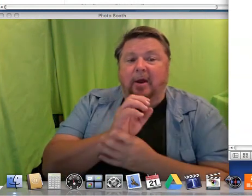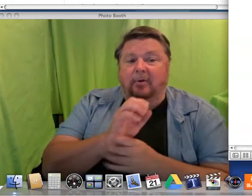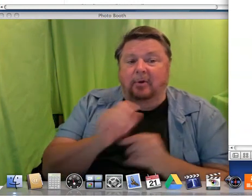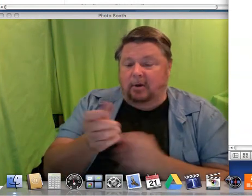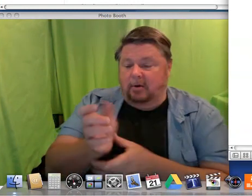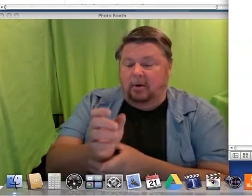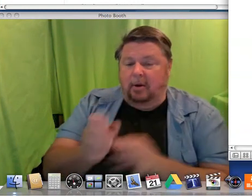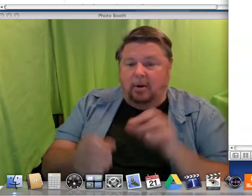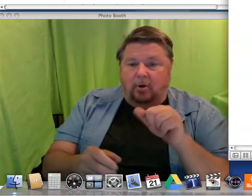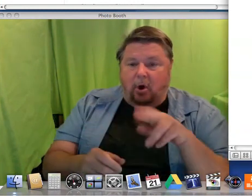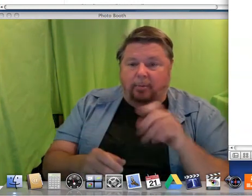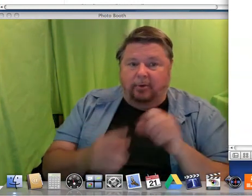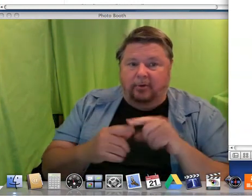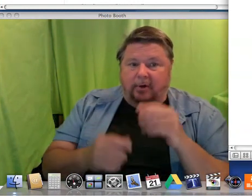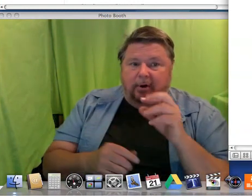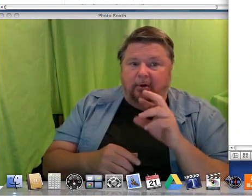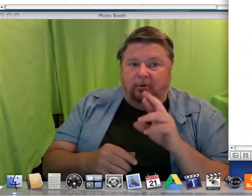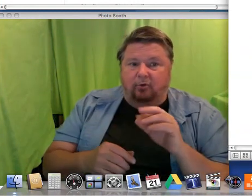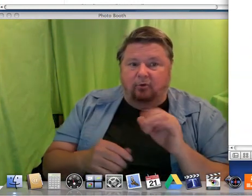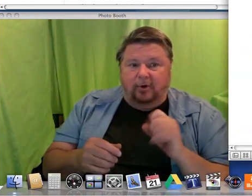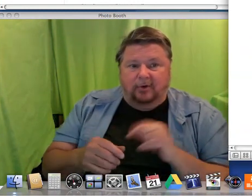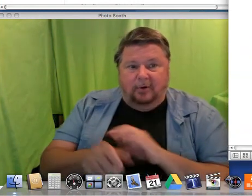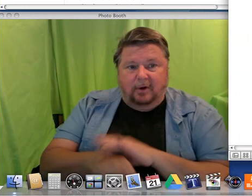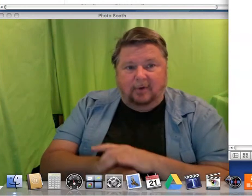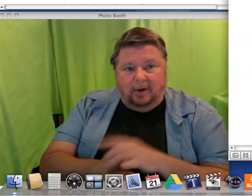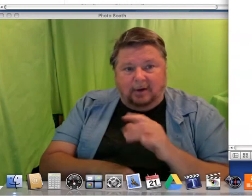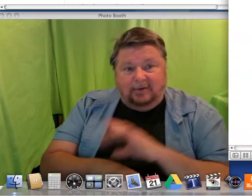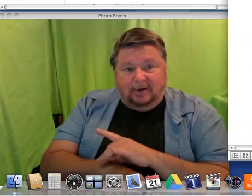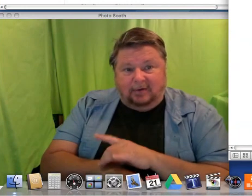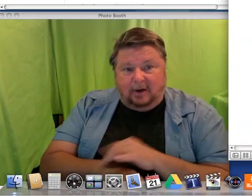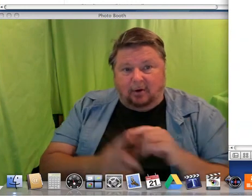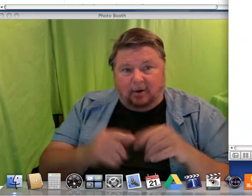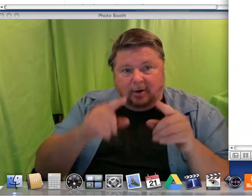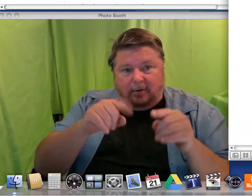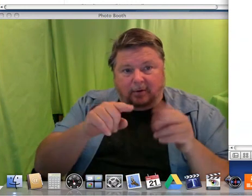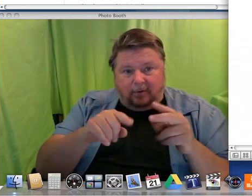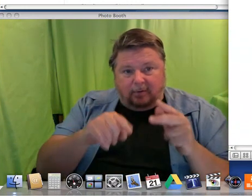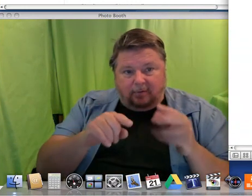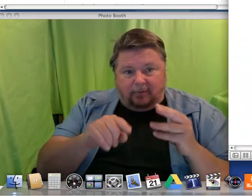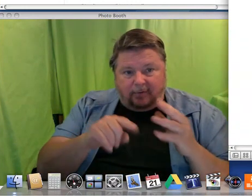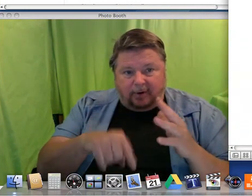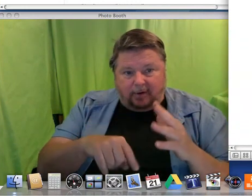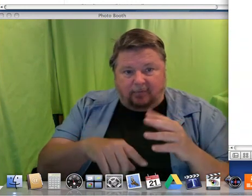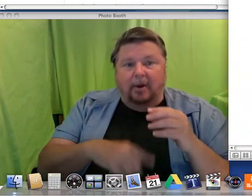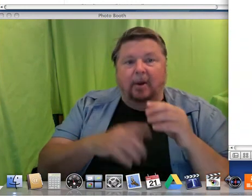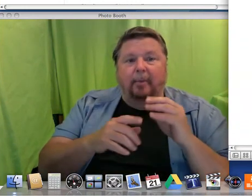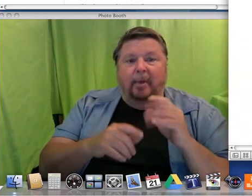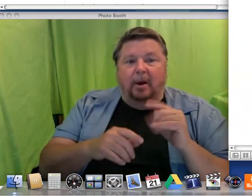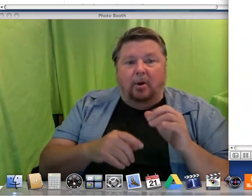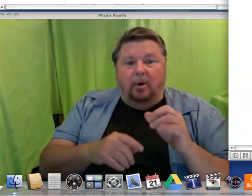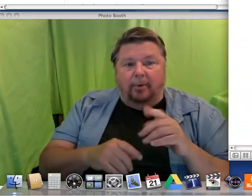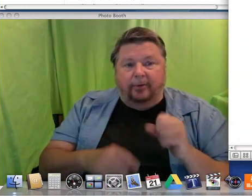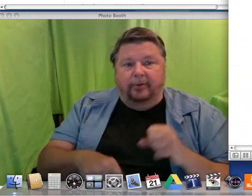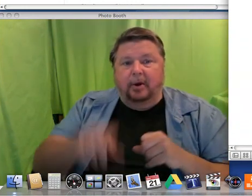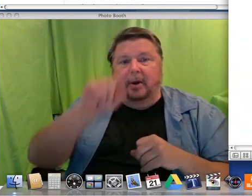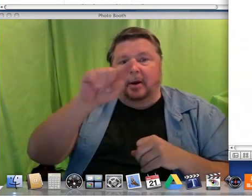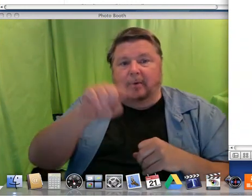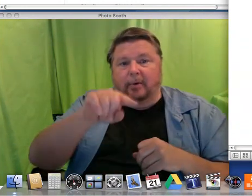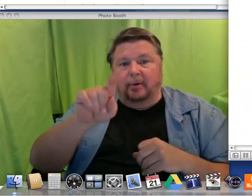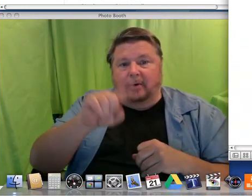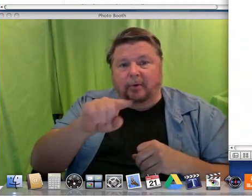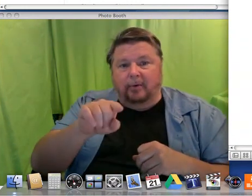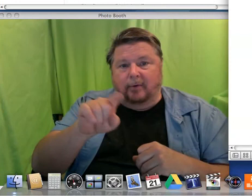count the carpals on the wrist, you have 6 there. 1, 2, 3, 4, 5 metacarpals,